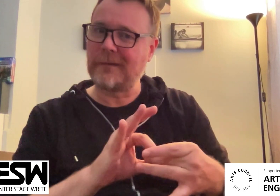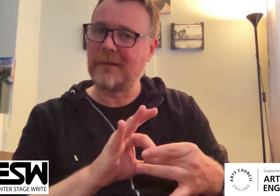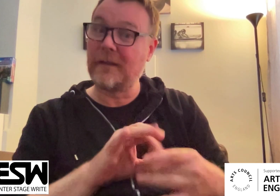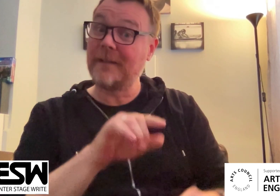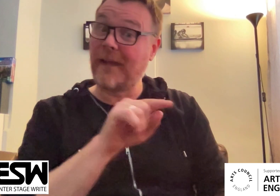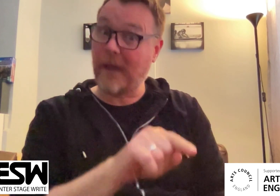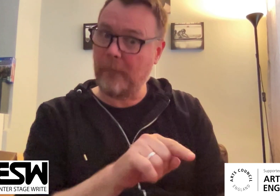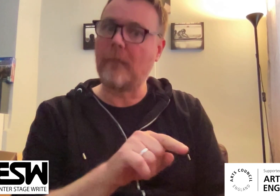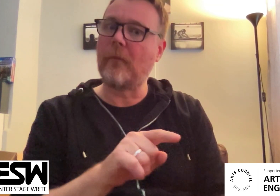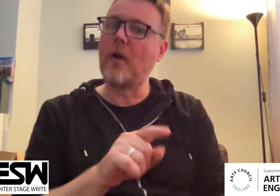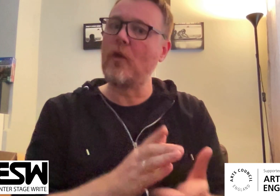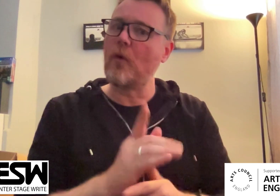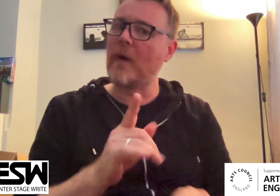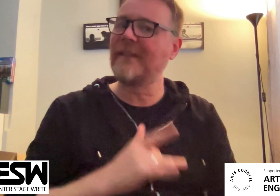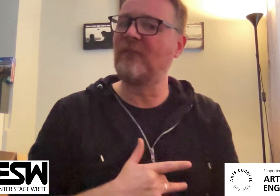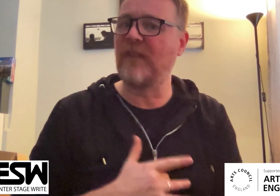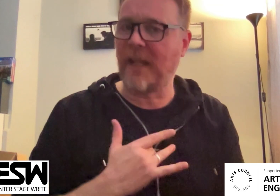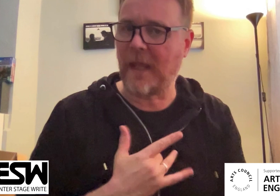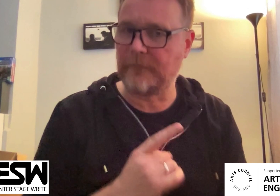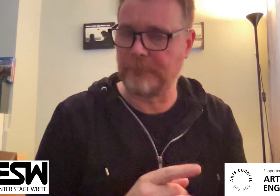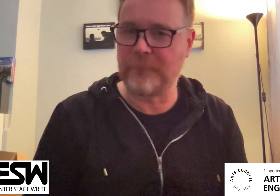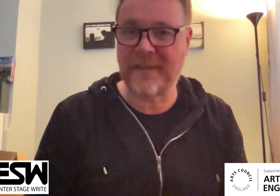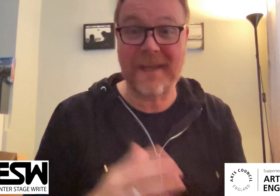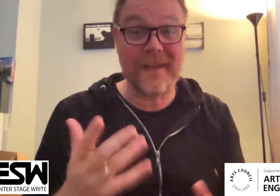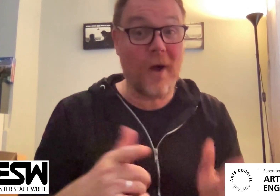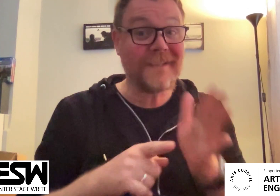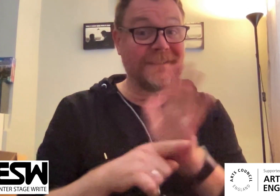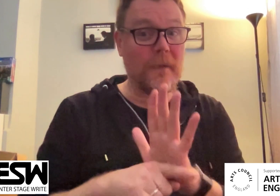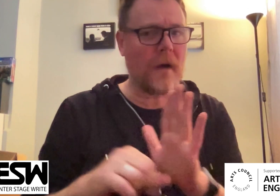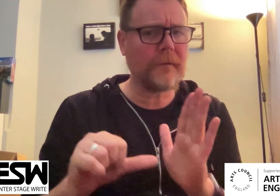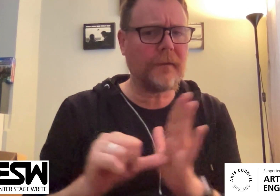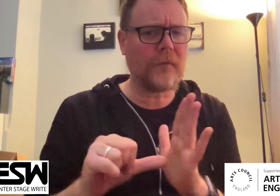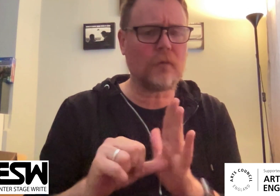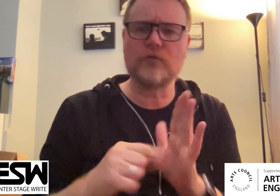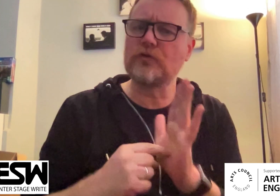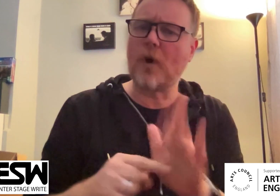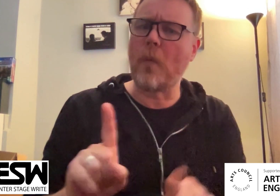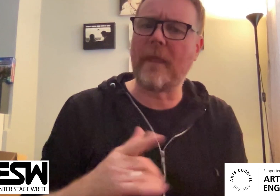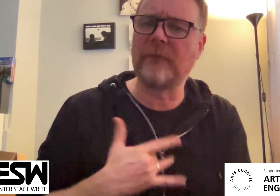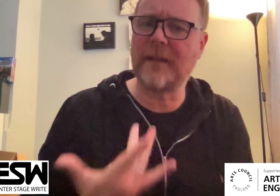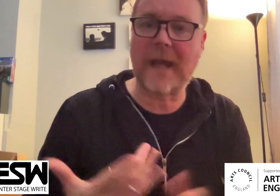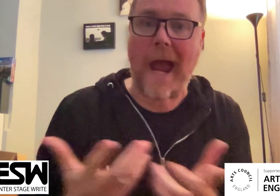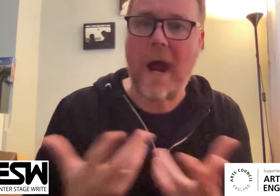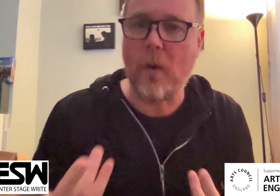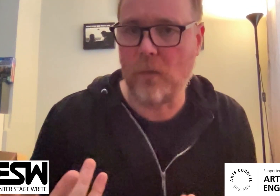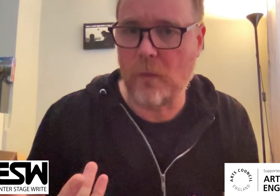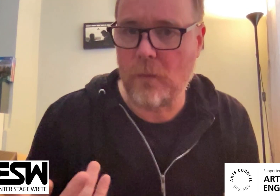And it's really important because we, the audience, need to relate to that character. And we need to understand